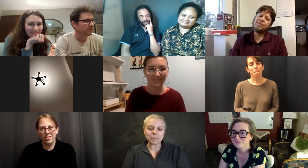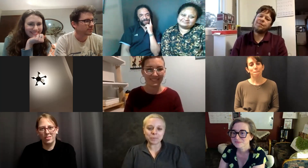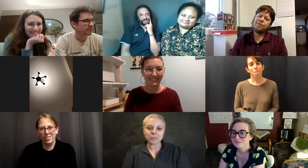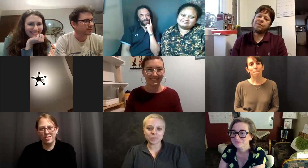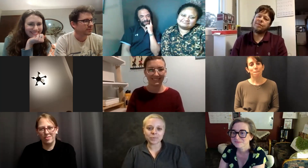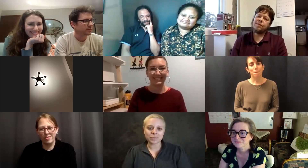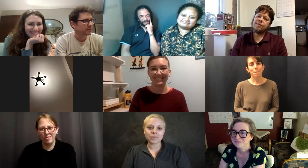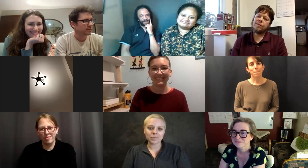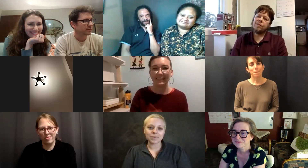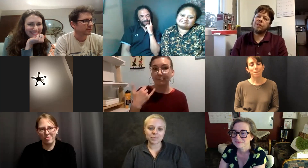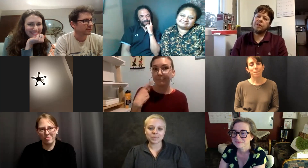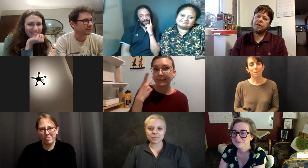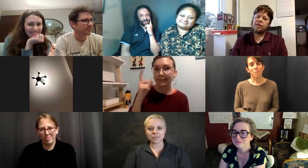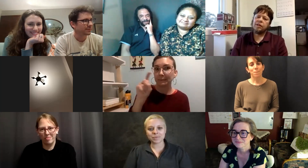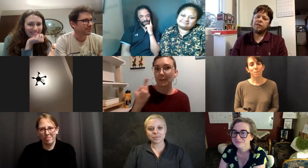June.